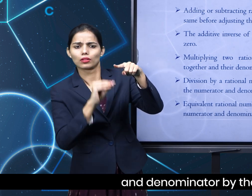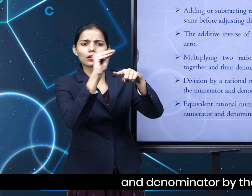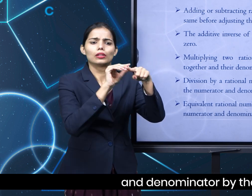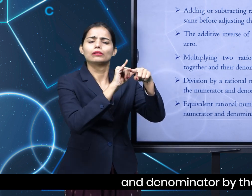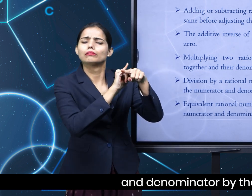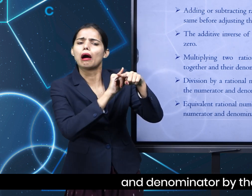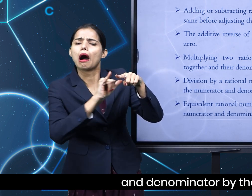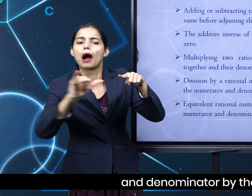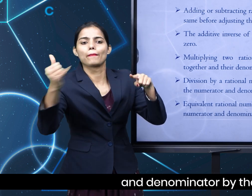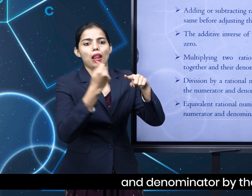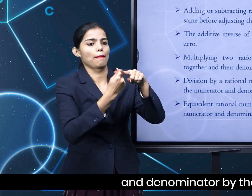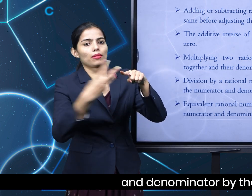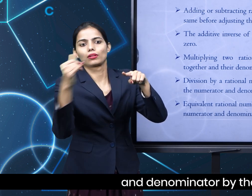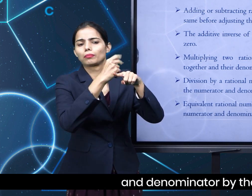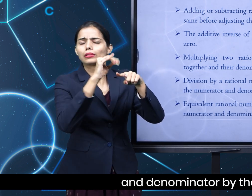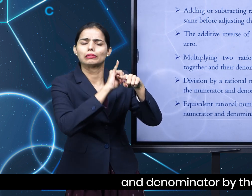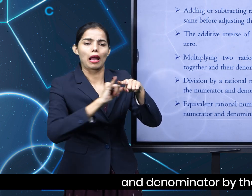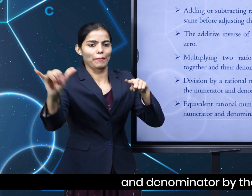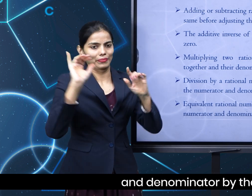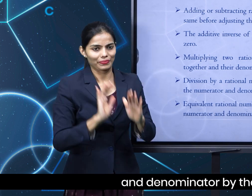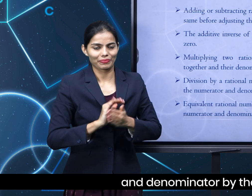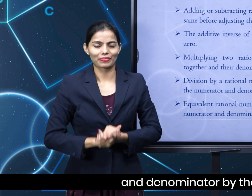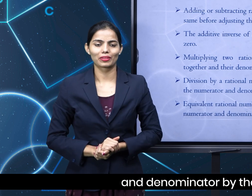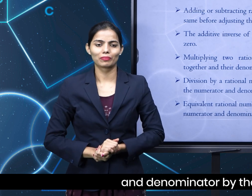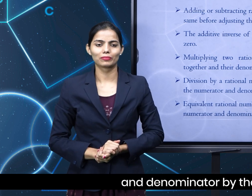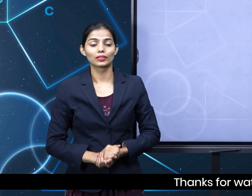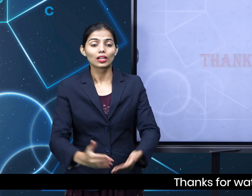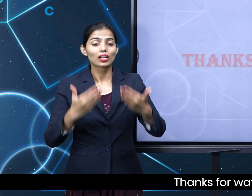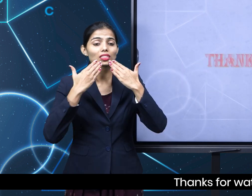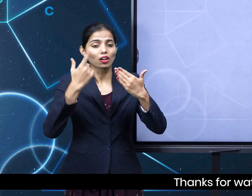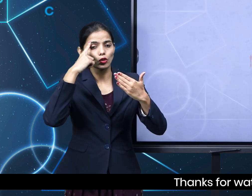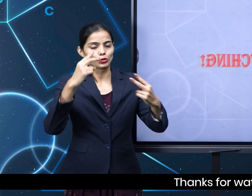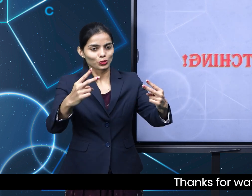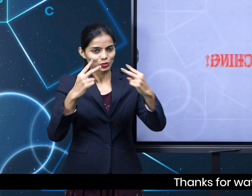and denominator by the same number. Thanks for watching.